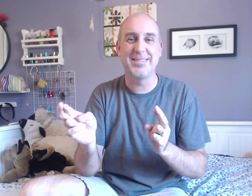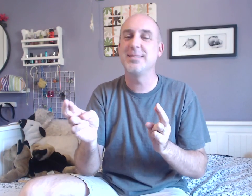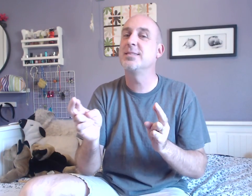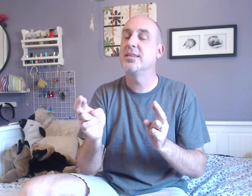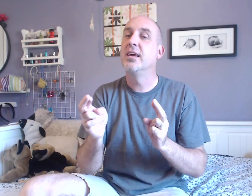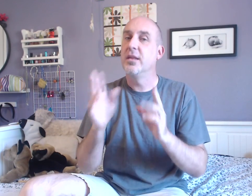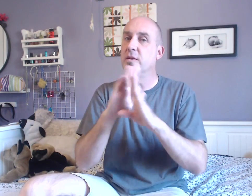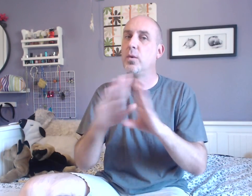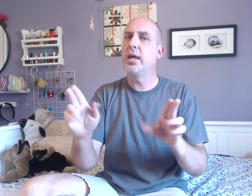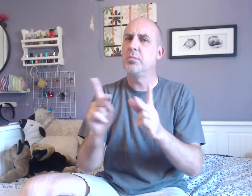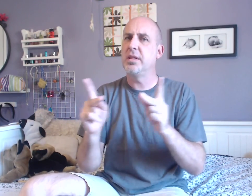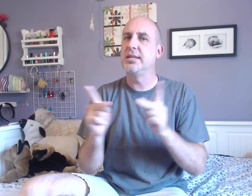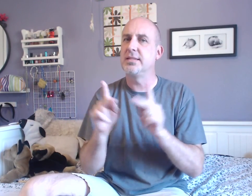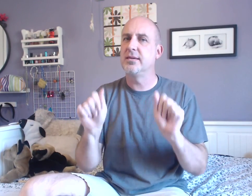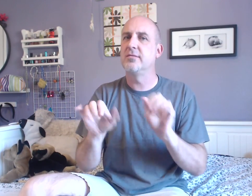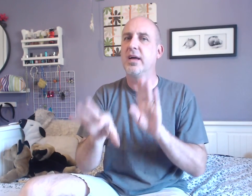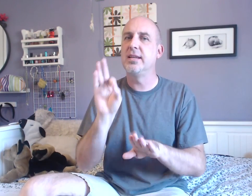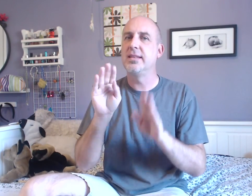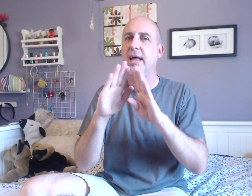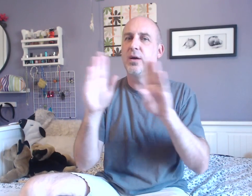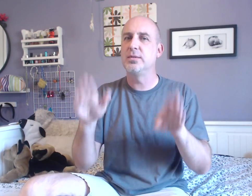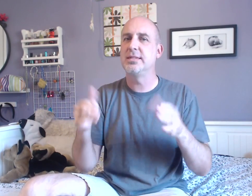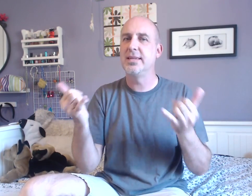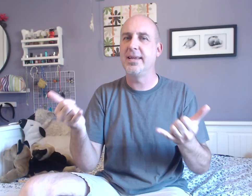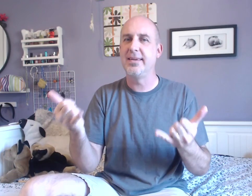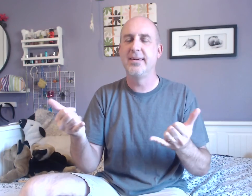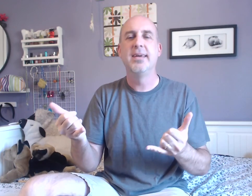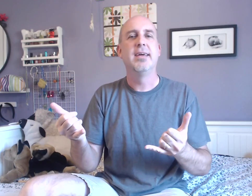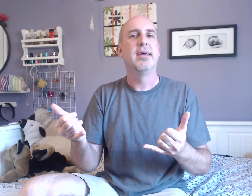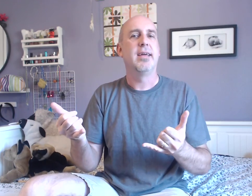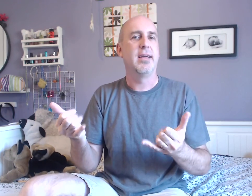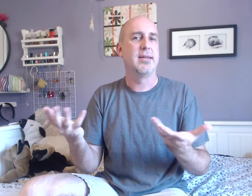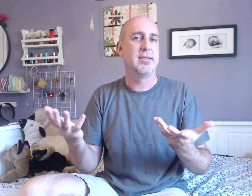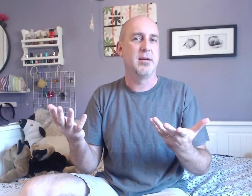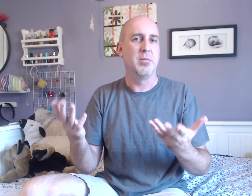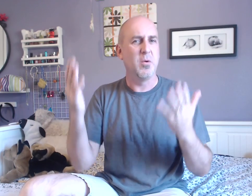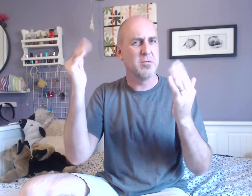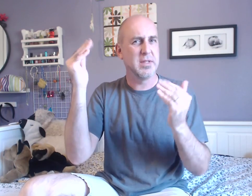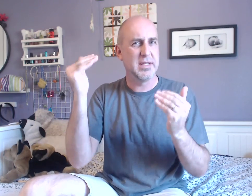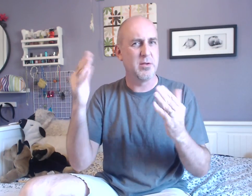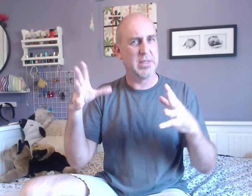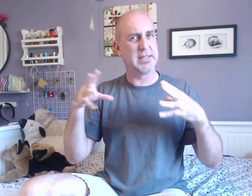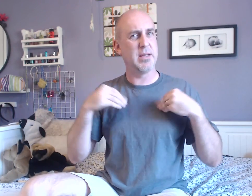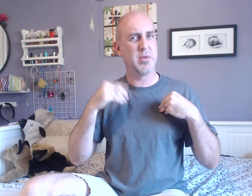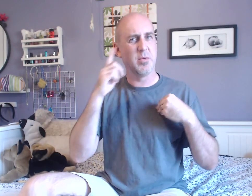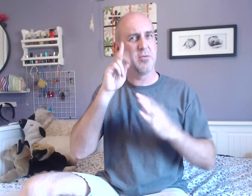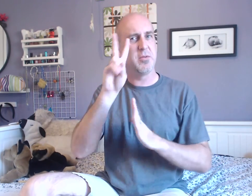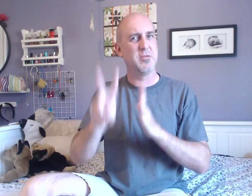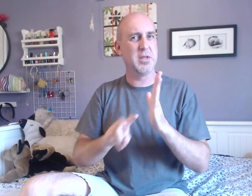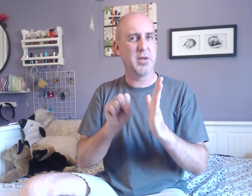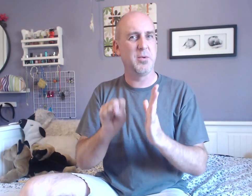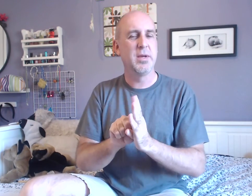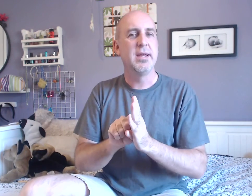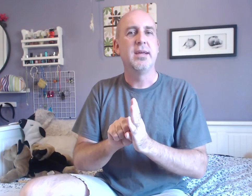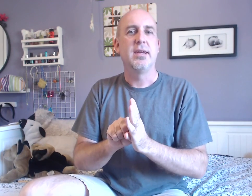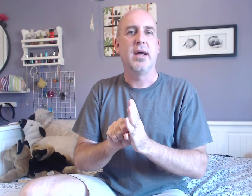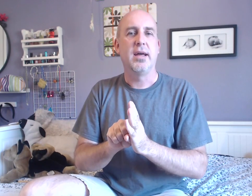is the quiet place I could find in the house today, and hopefully it'll be acceptable for the video.